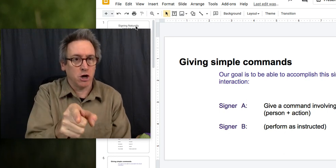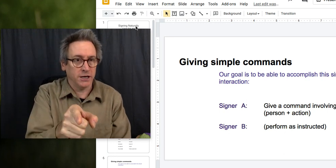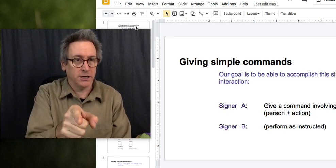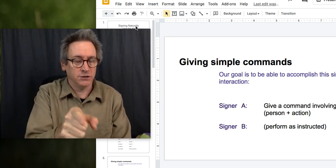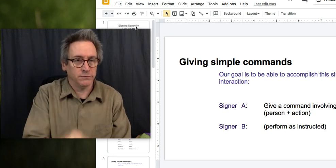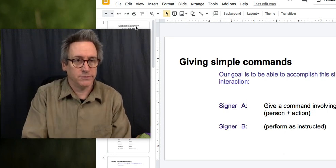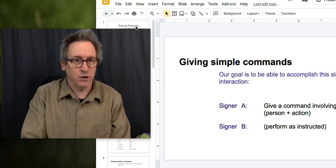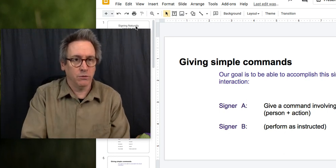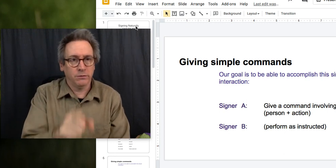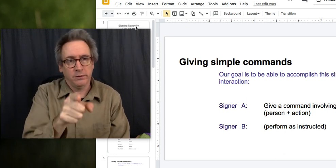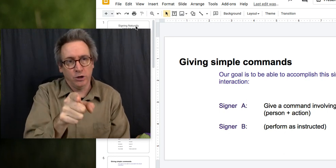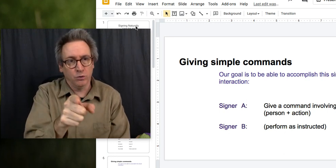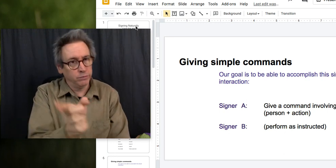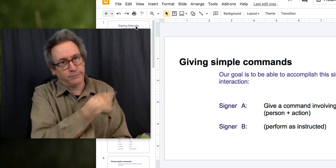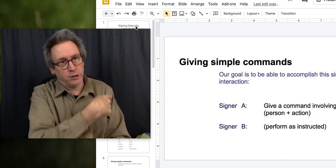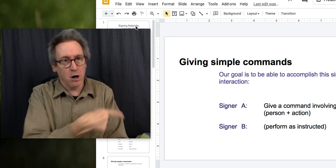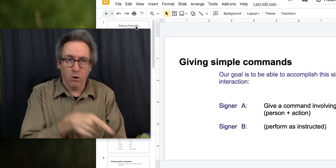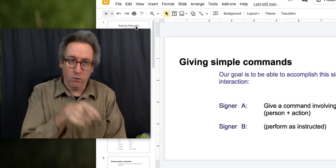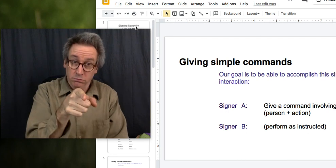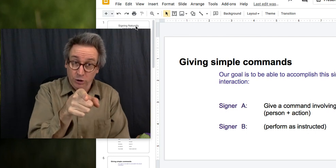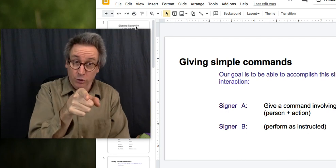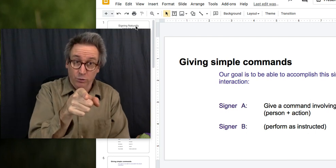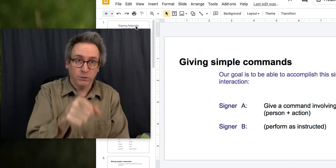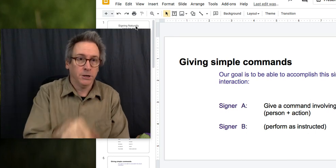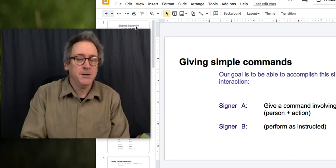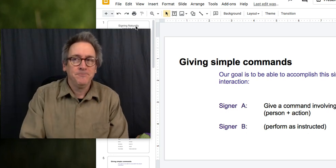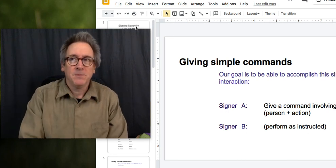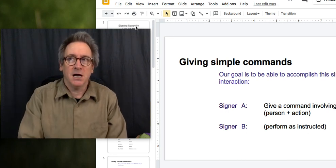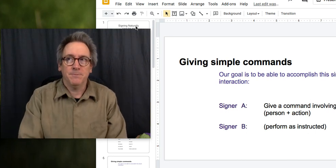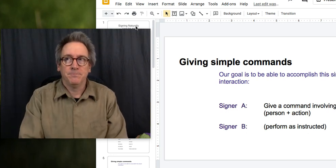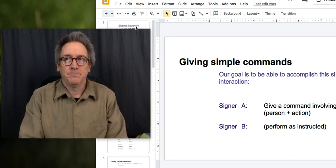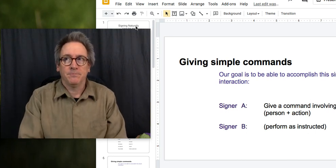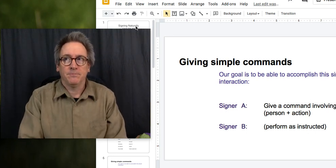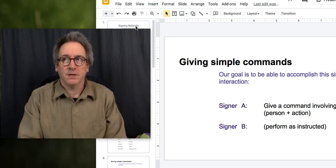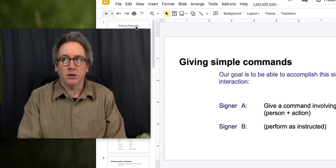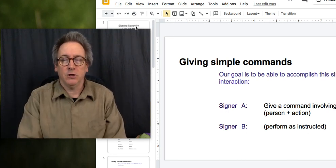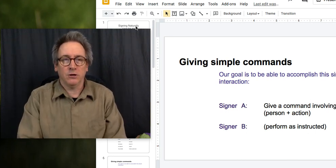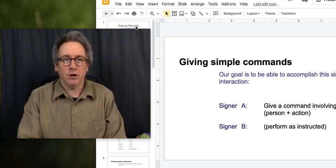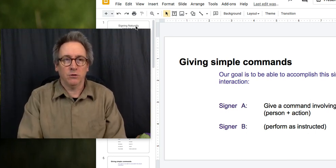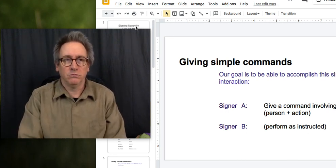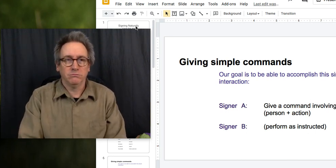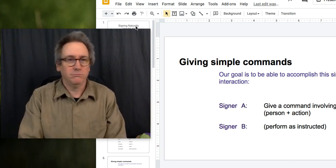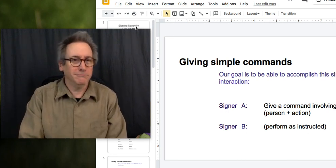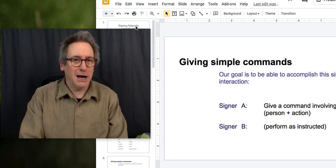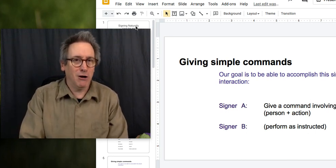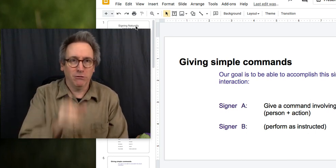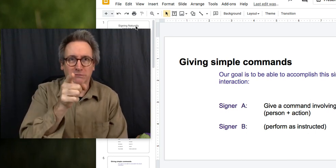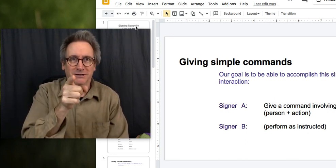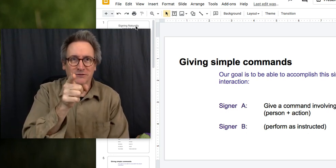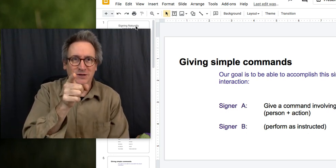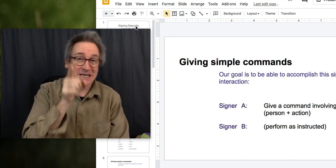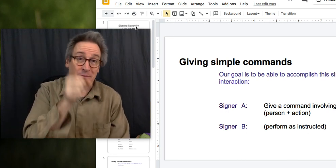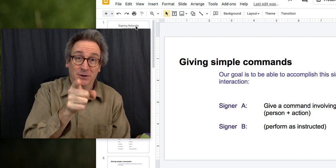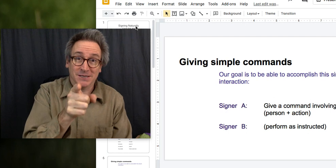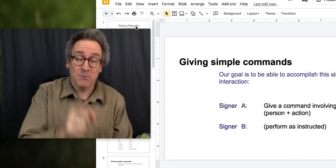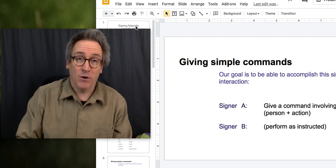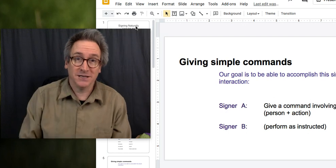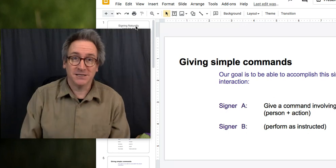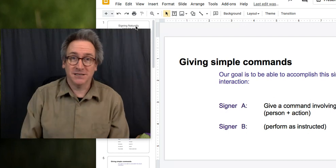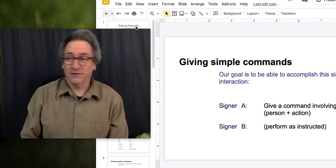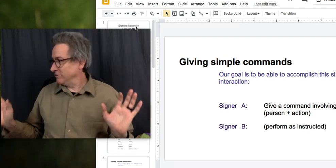we're talking to. So you, go, you. You all know how confusing it can be when